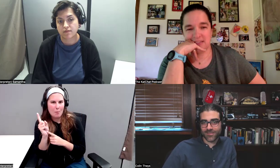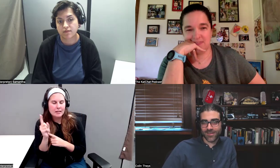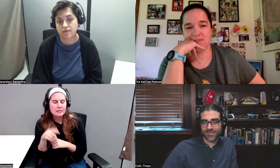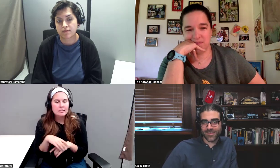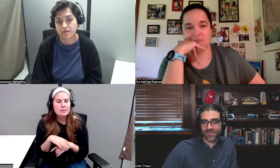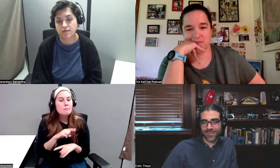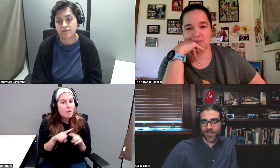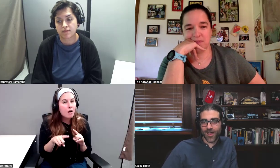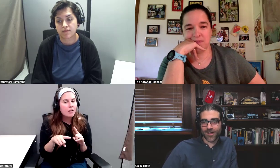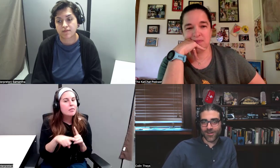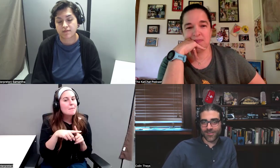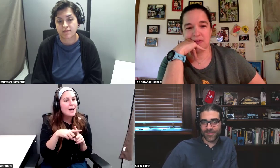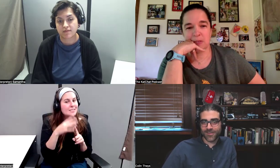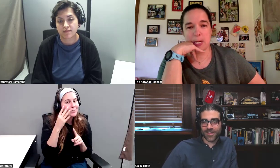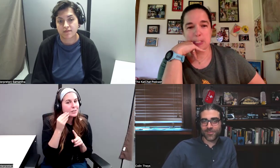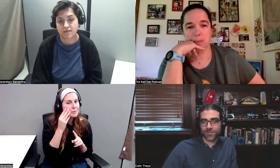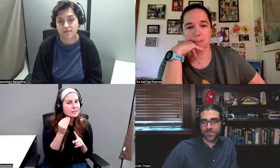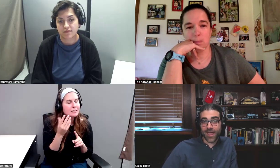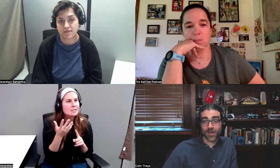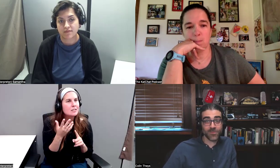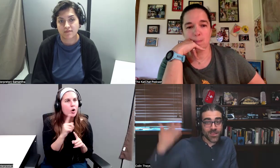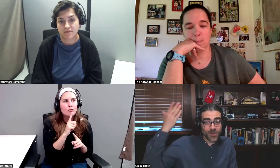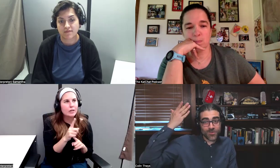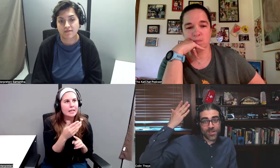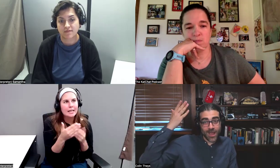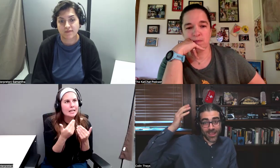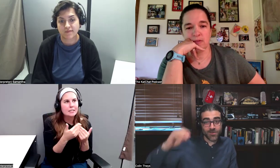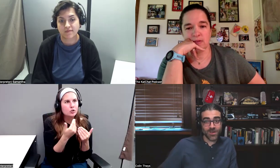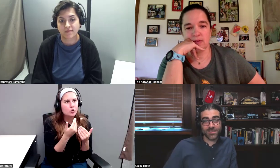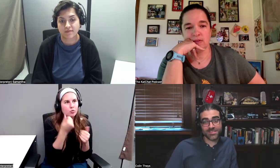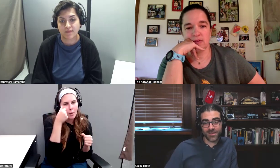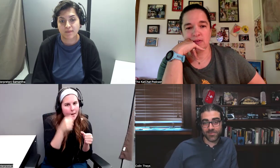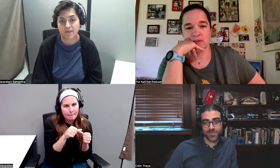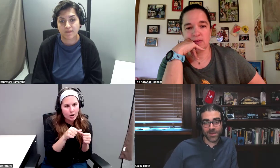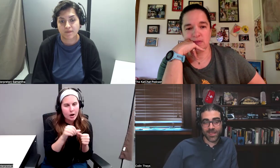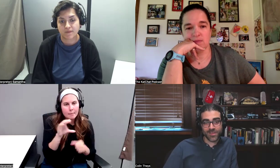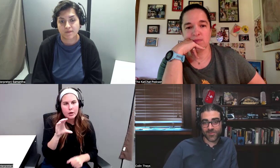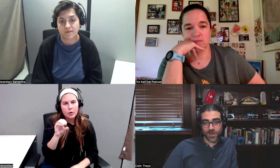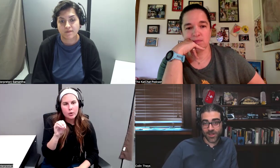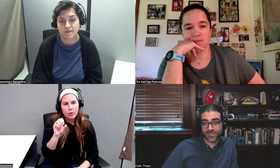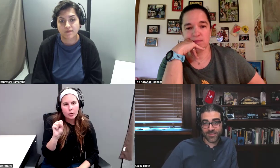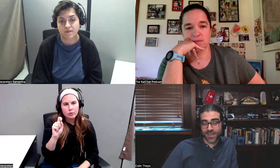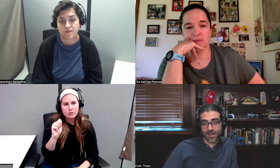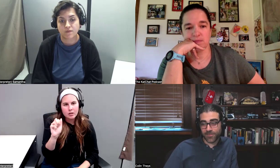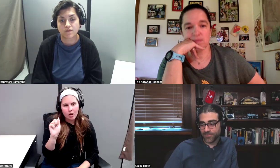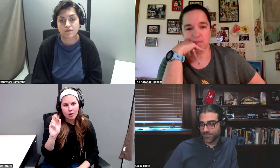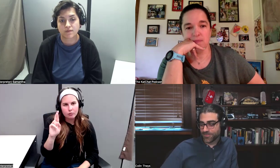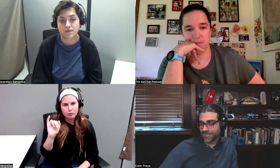can are easier to think back on. For me, Costa Rica wedding was an amazing